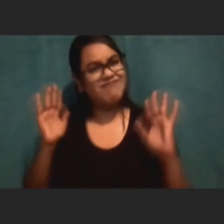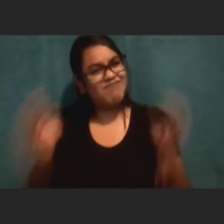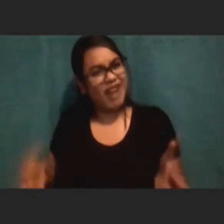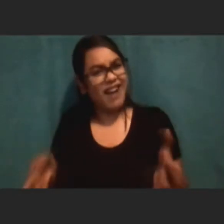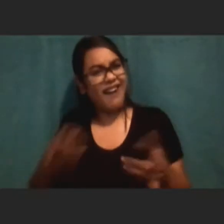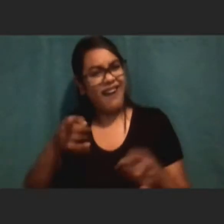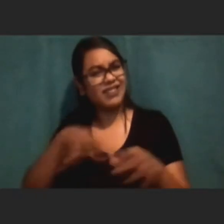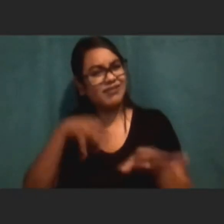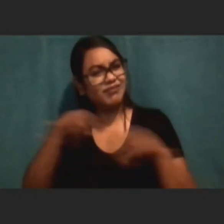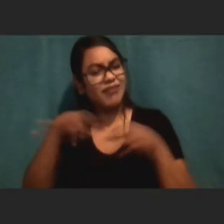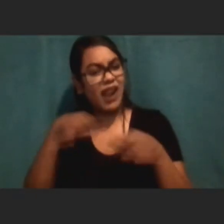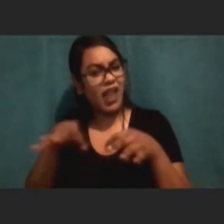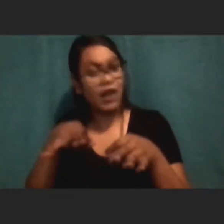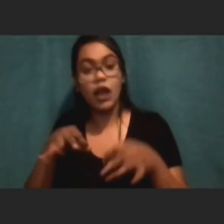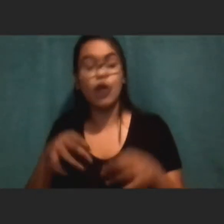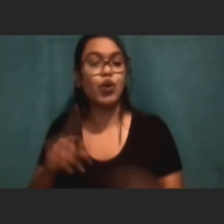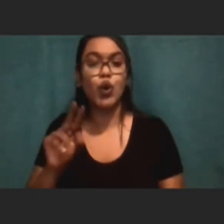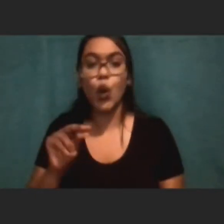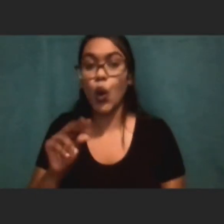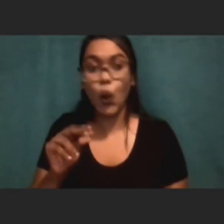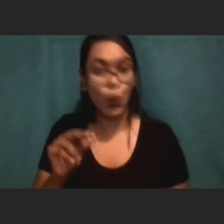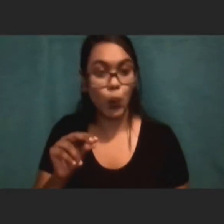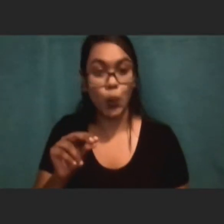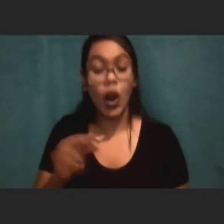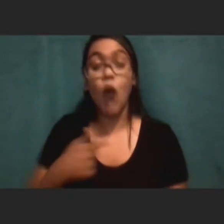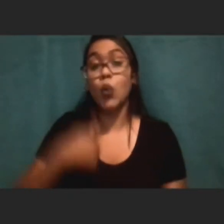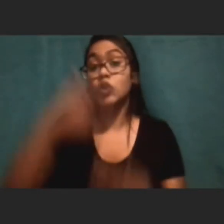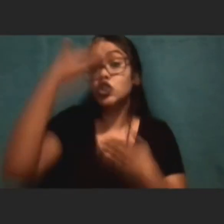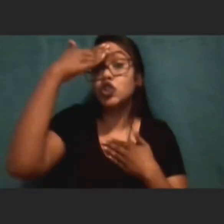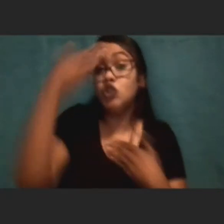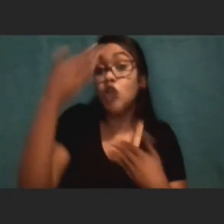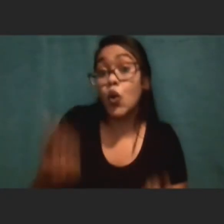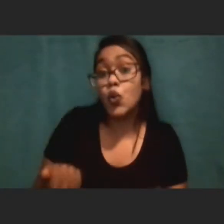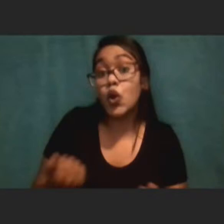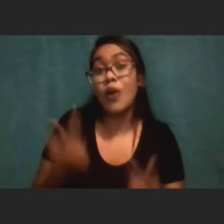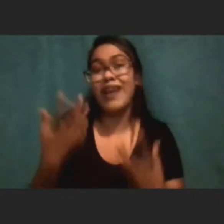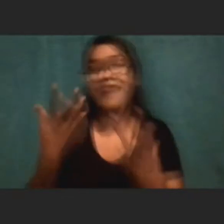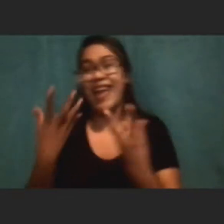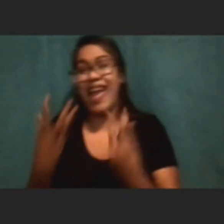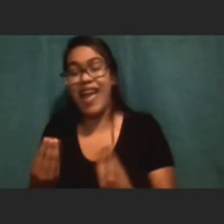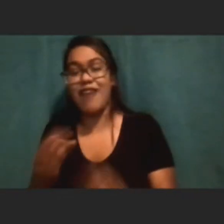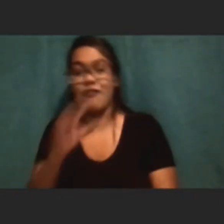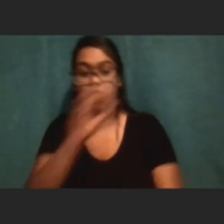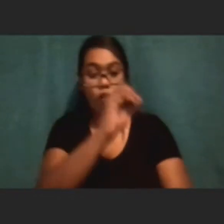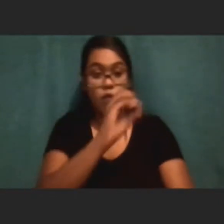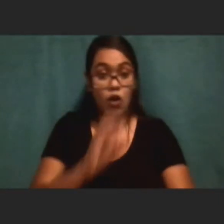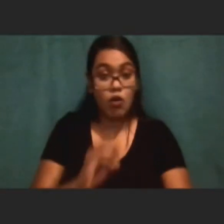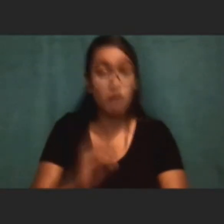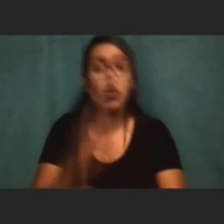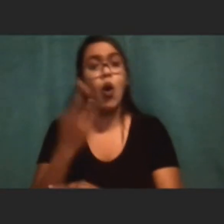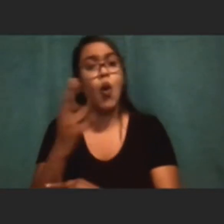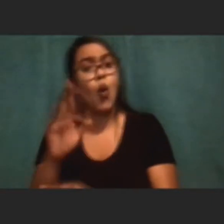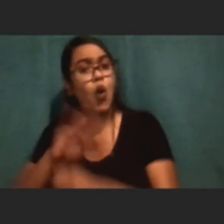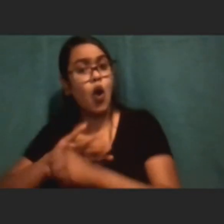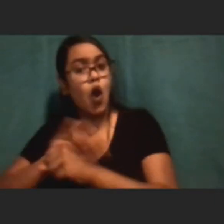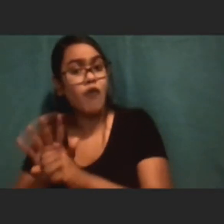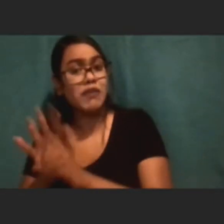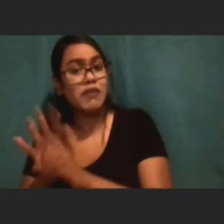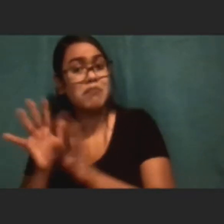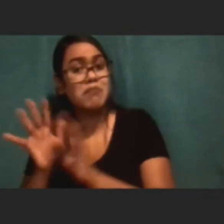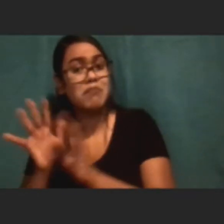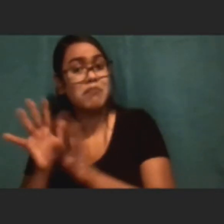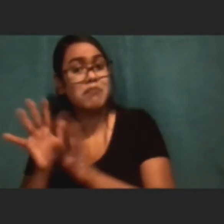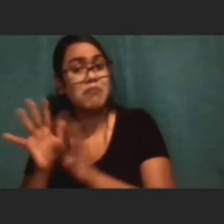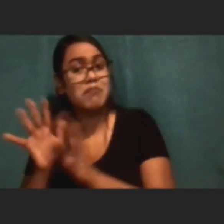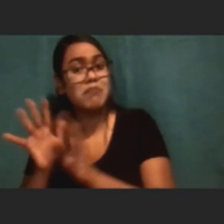that's diagnosed. So we don't know whether they have Delta variant or Omicron variant. But what we are trying to do